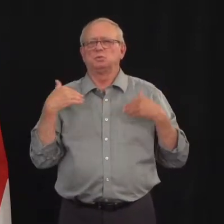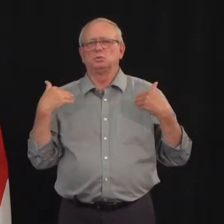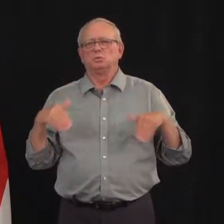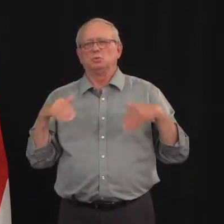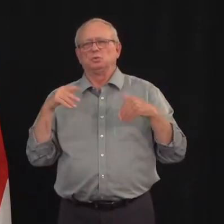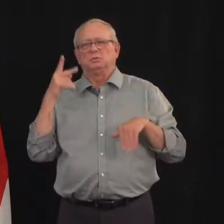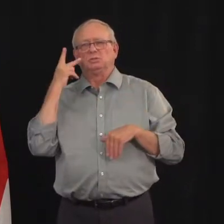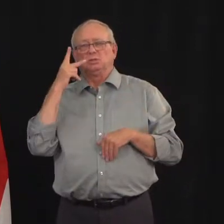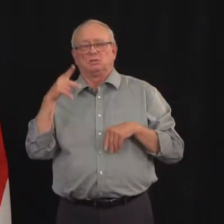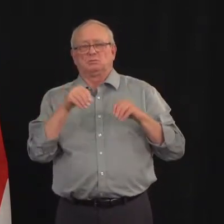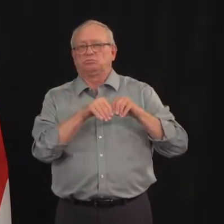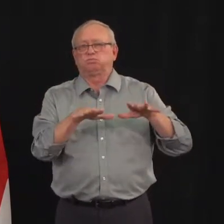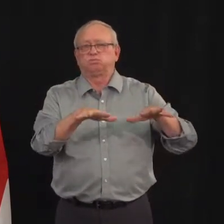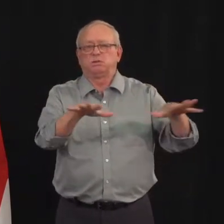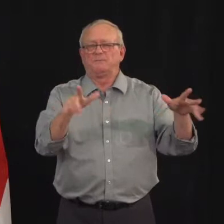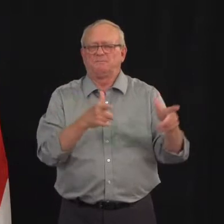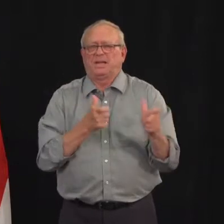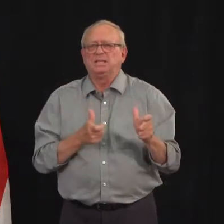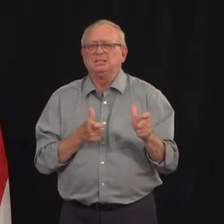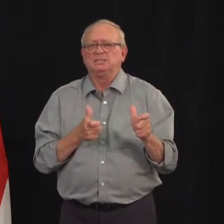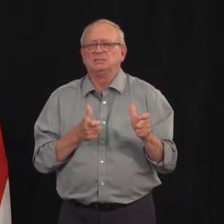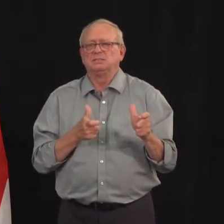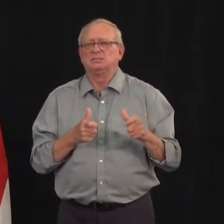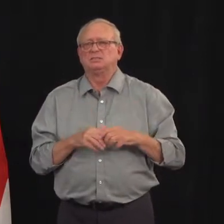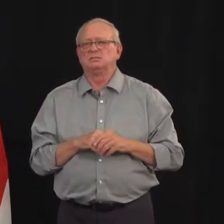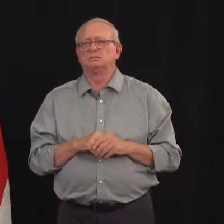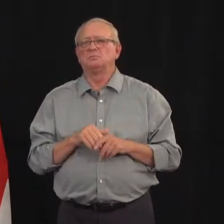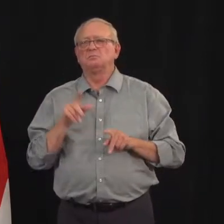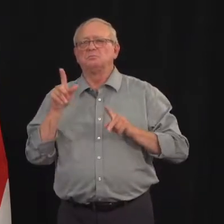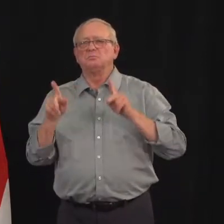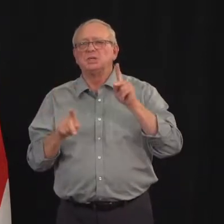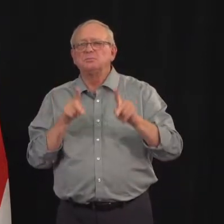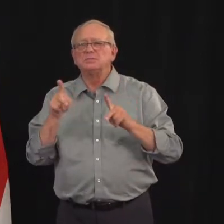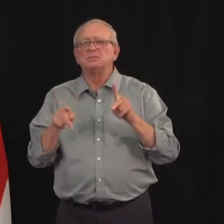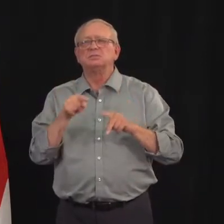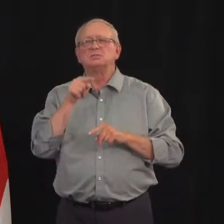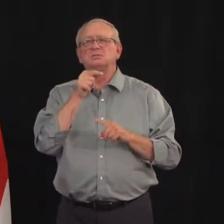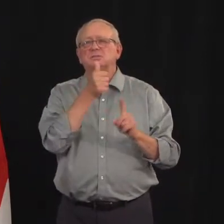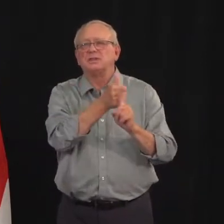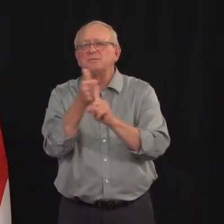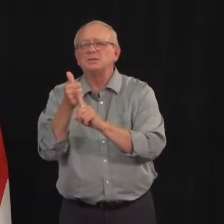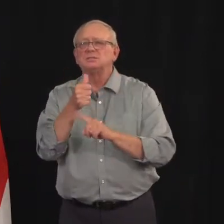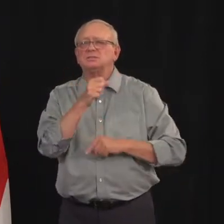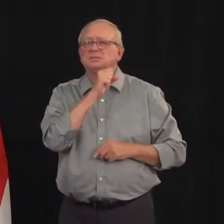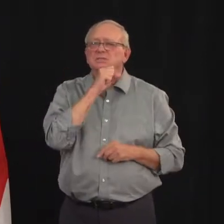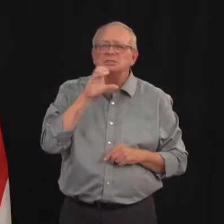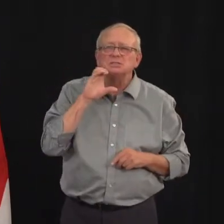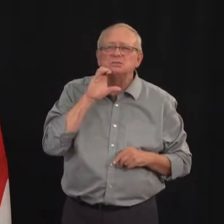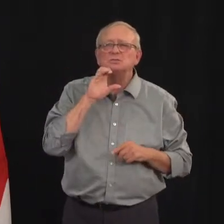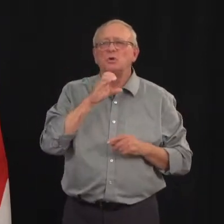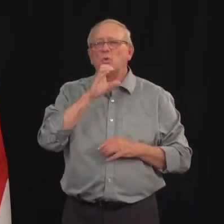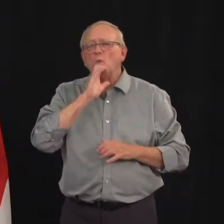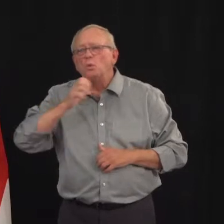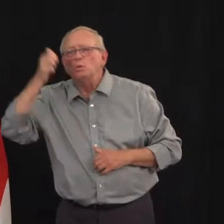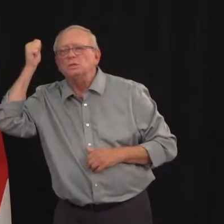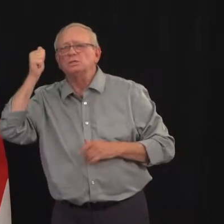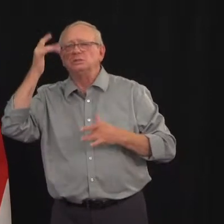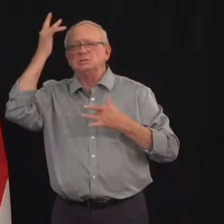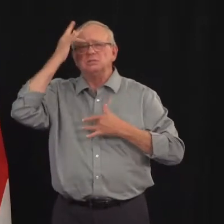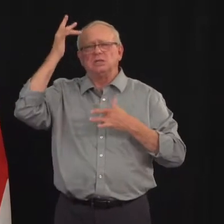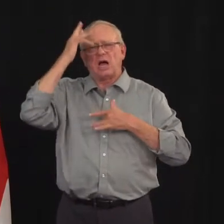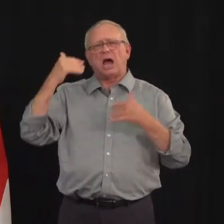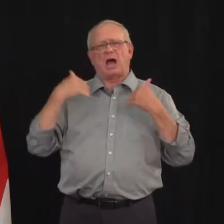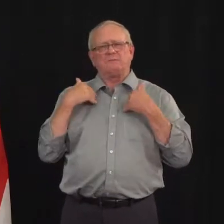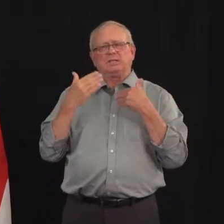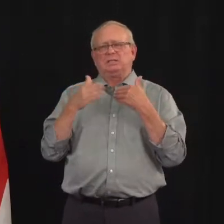have on some of the most vulnerable members of our society. We all must take extra precautions any time we are going